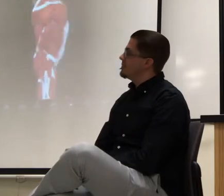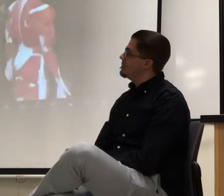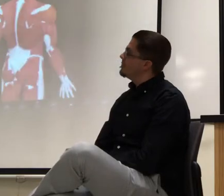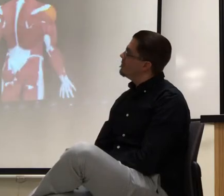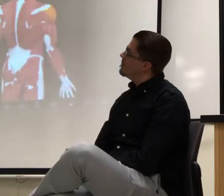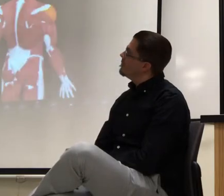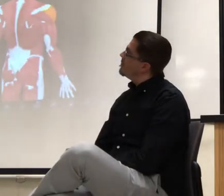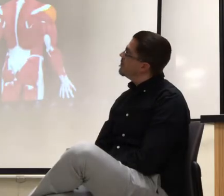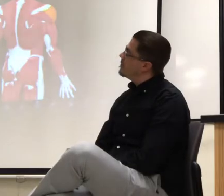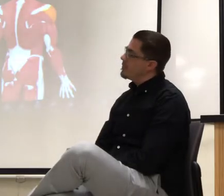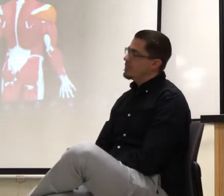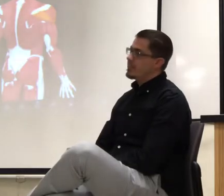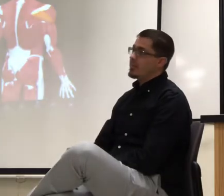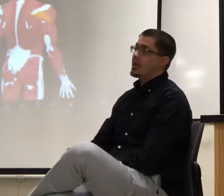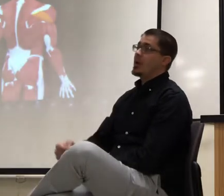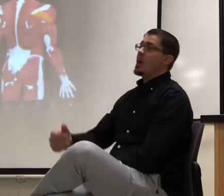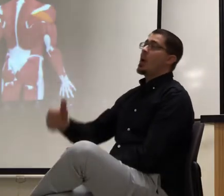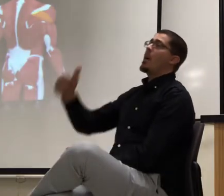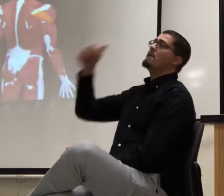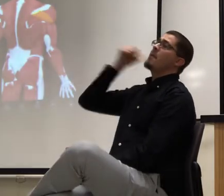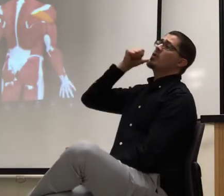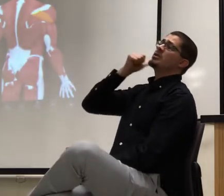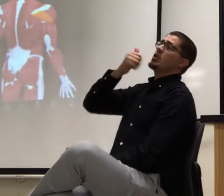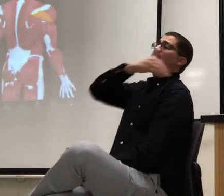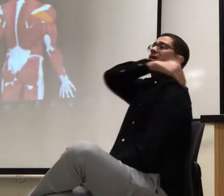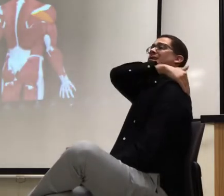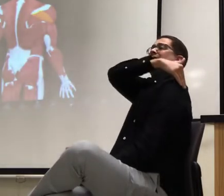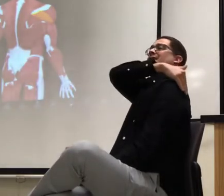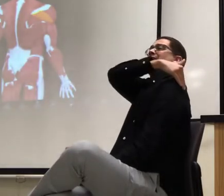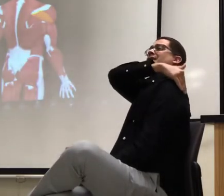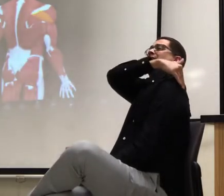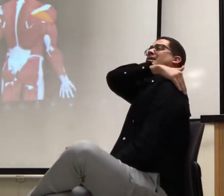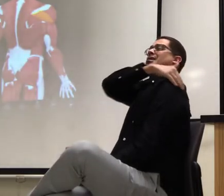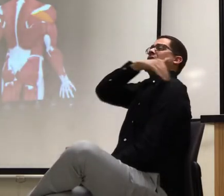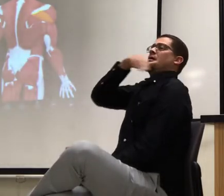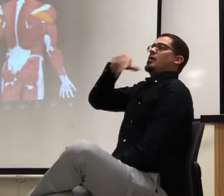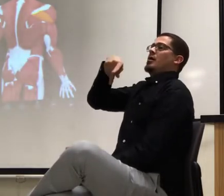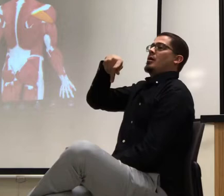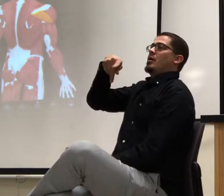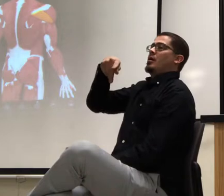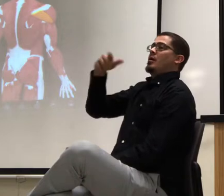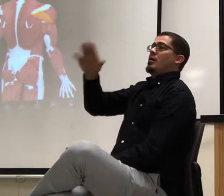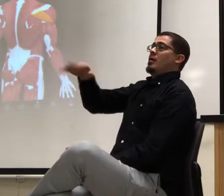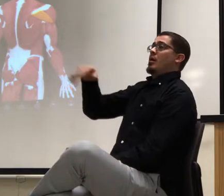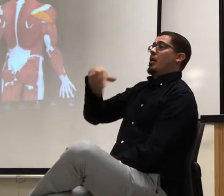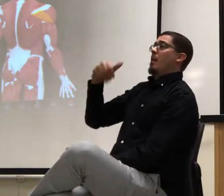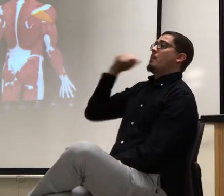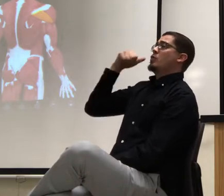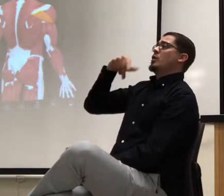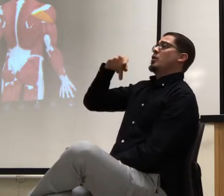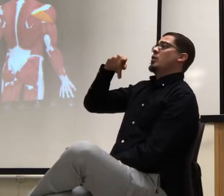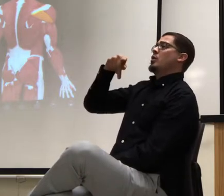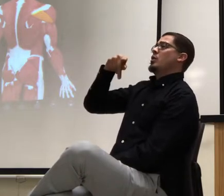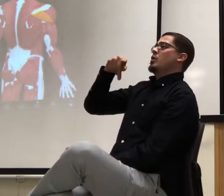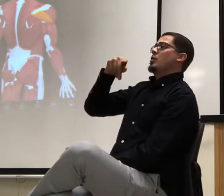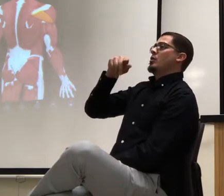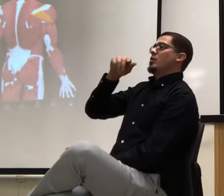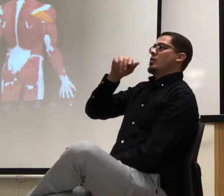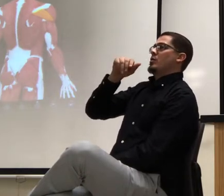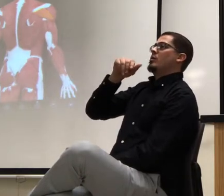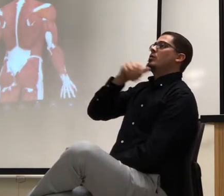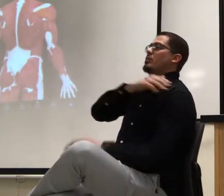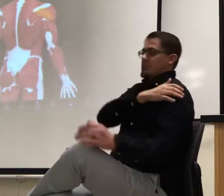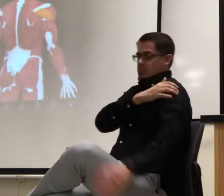And if you go posterior, see the main action there is lateral rotation and